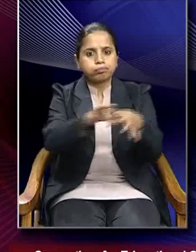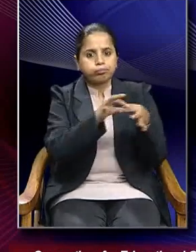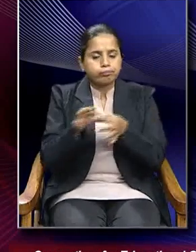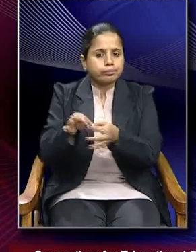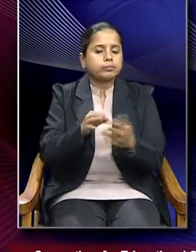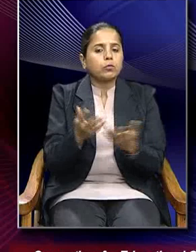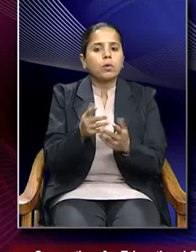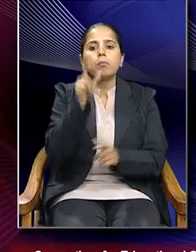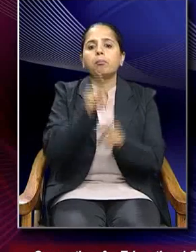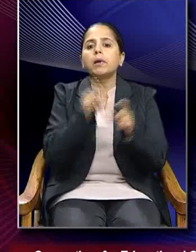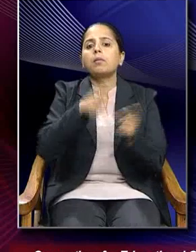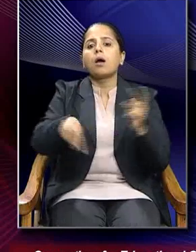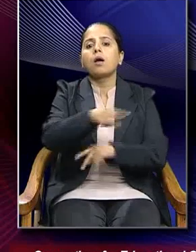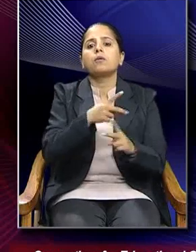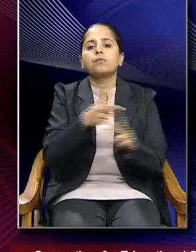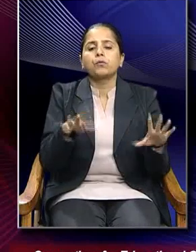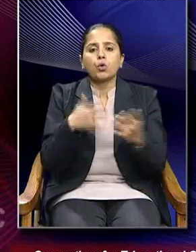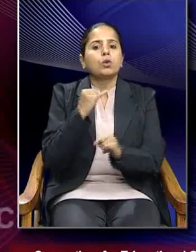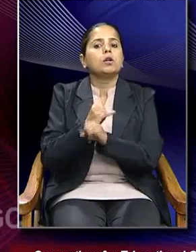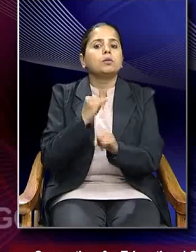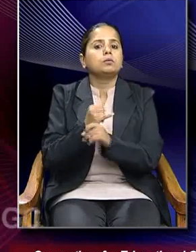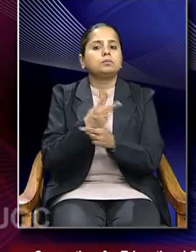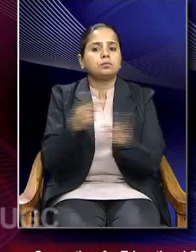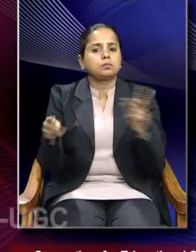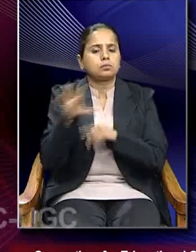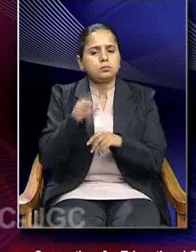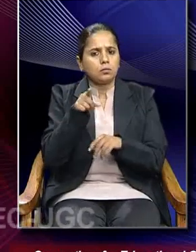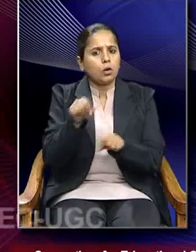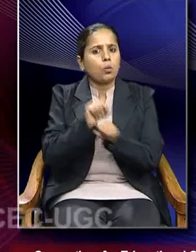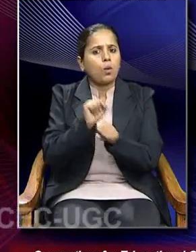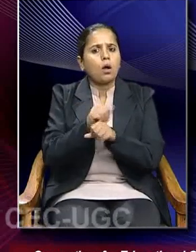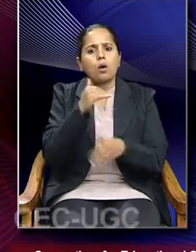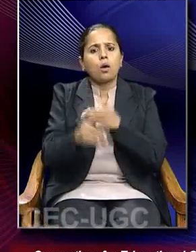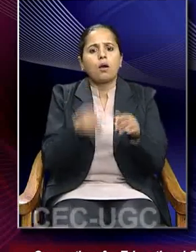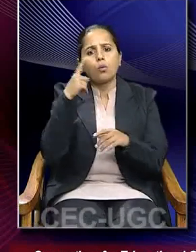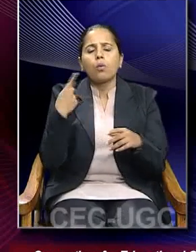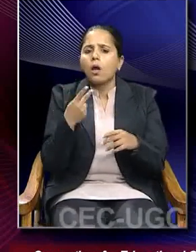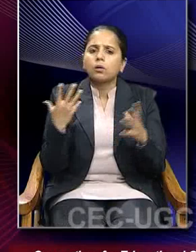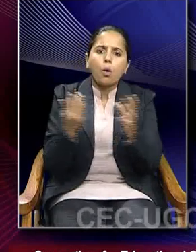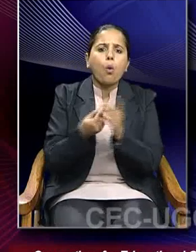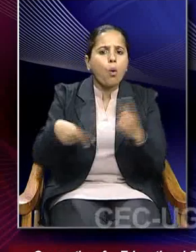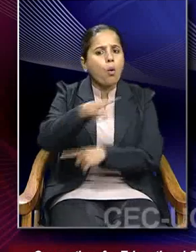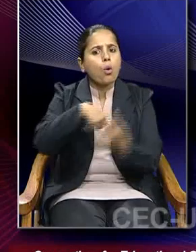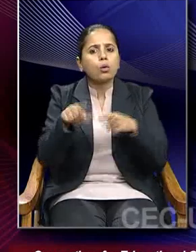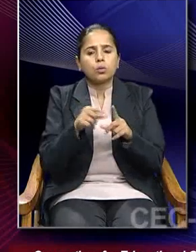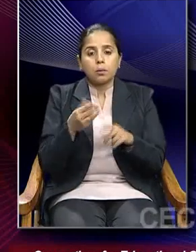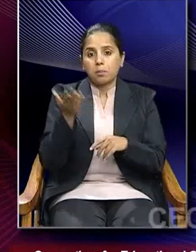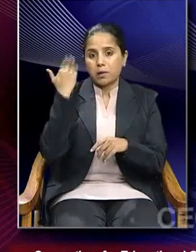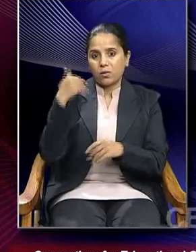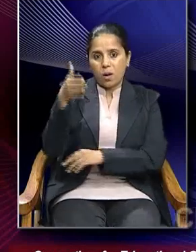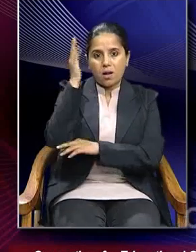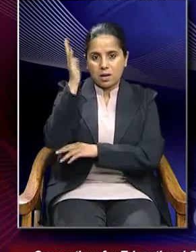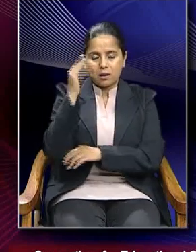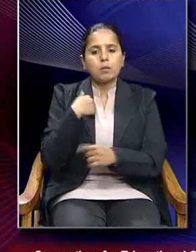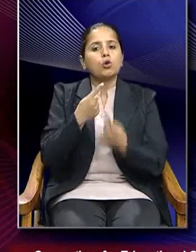way people and institution tend to function with each other. So in the previous lecture,